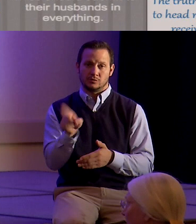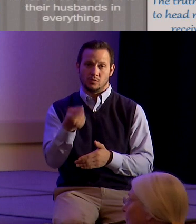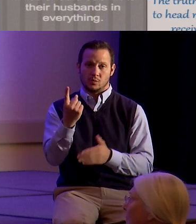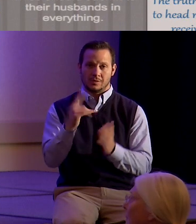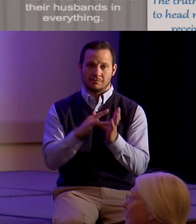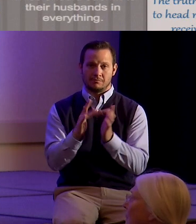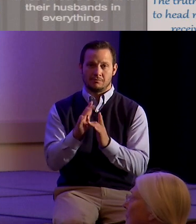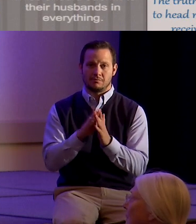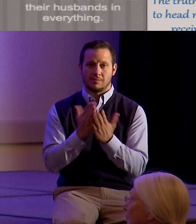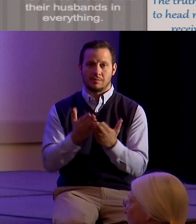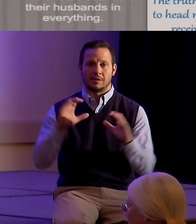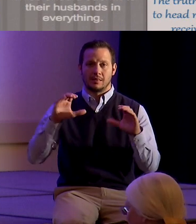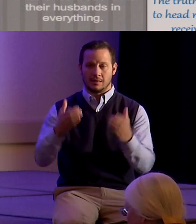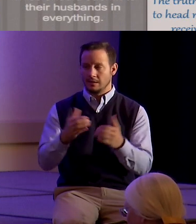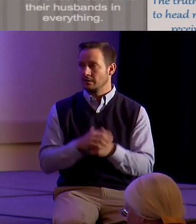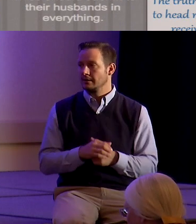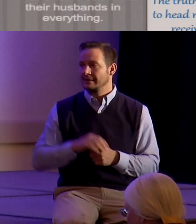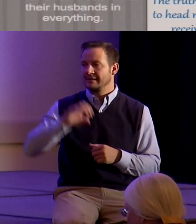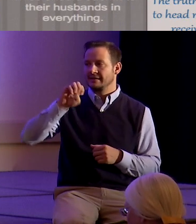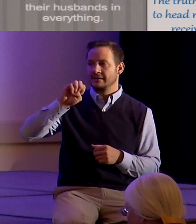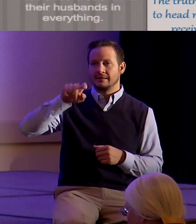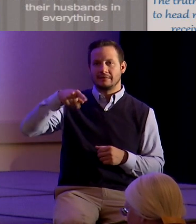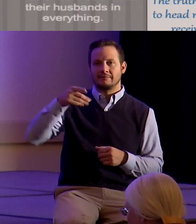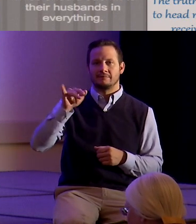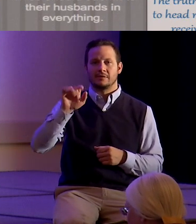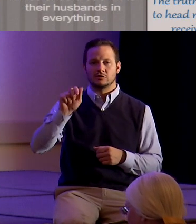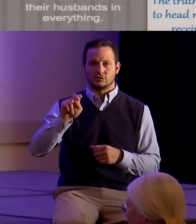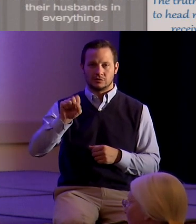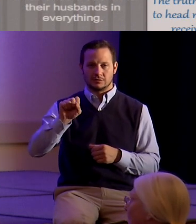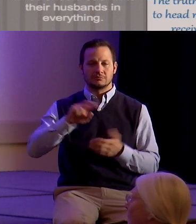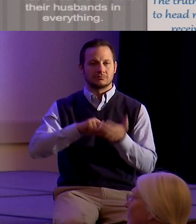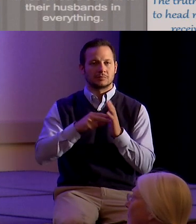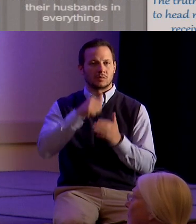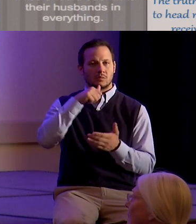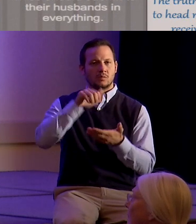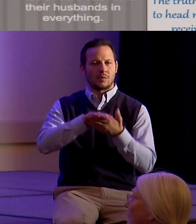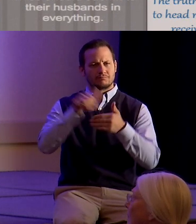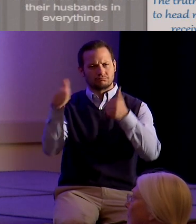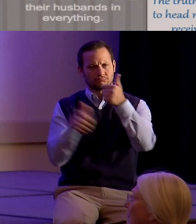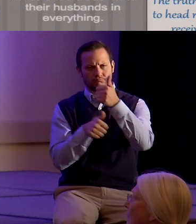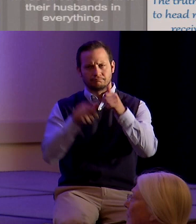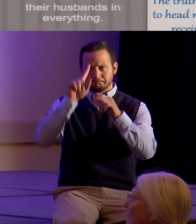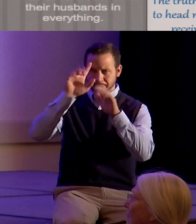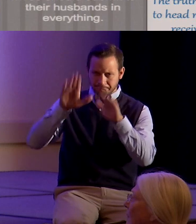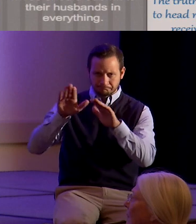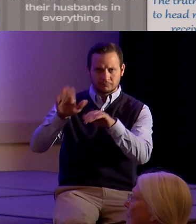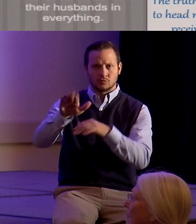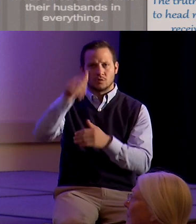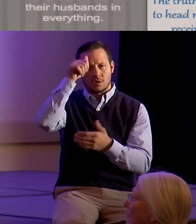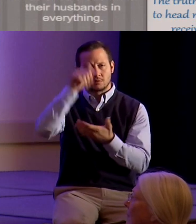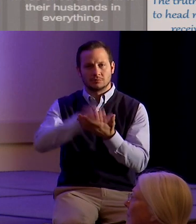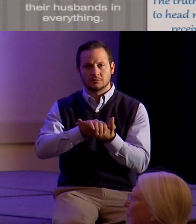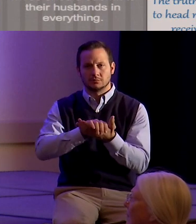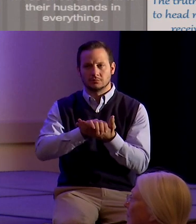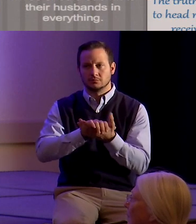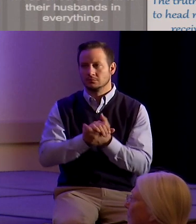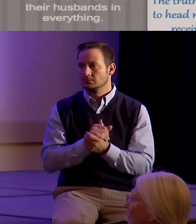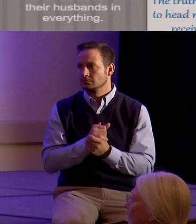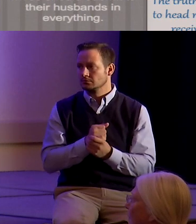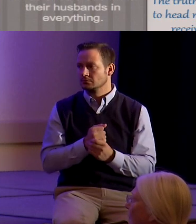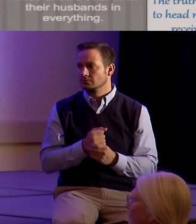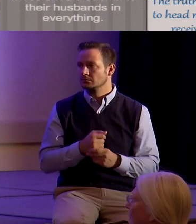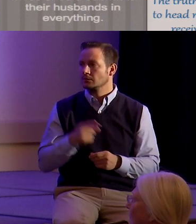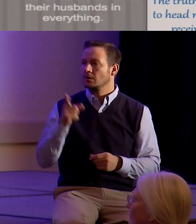course, was Ephesians, wives submit to your husbands, all of that. One of the books that we studied was created to be